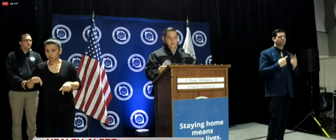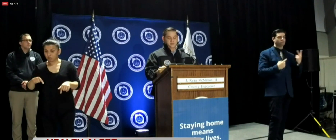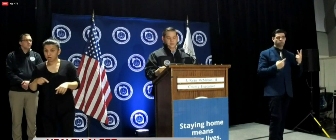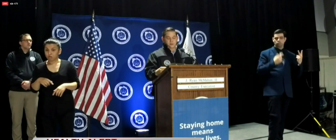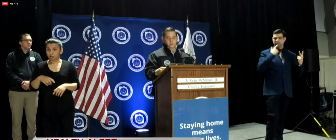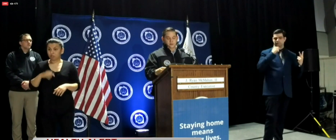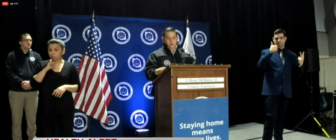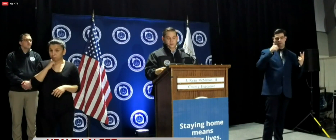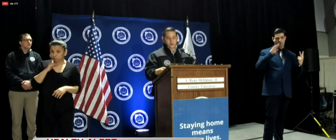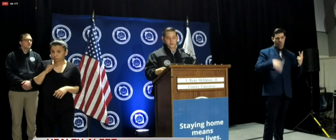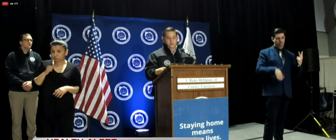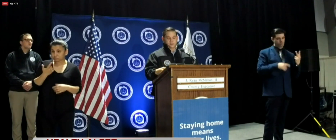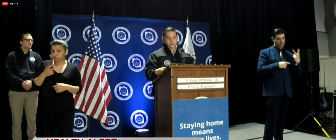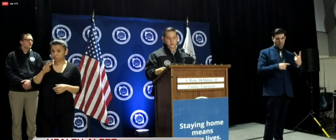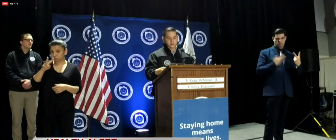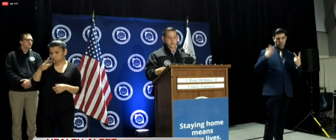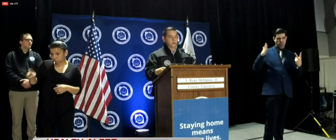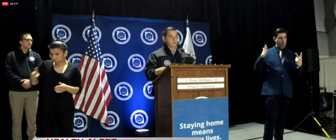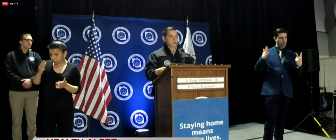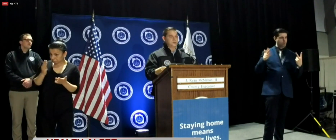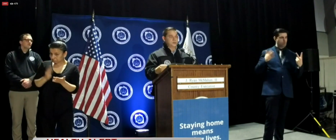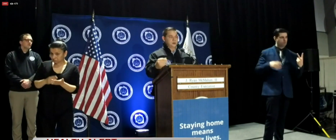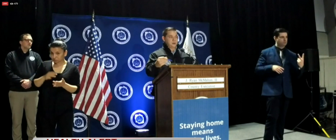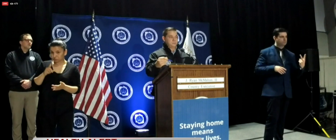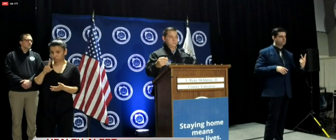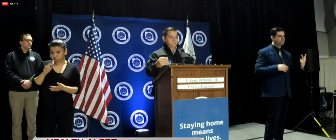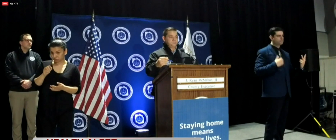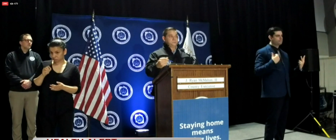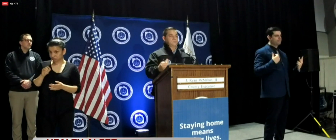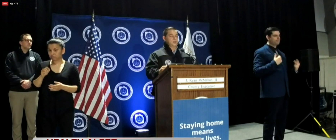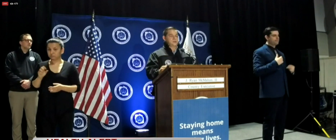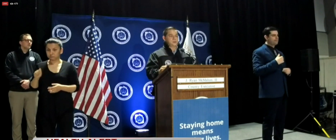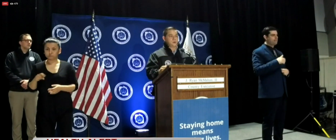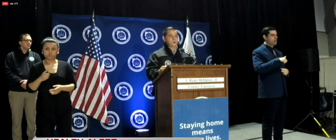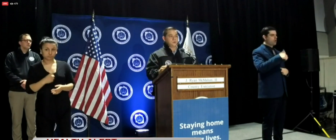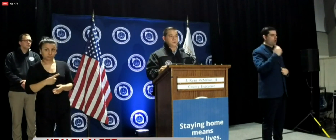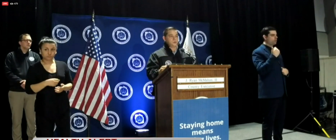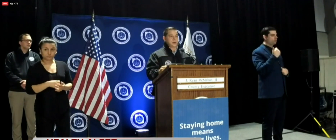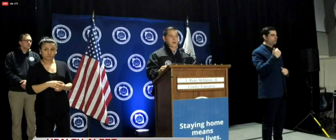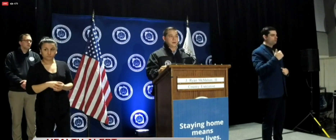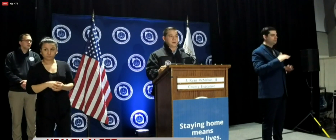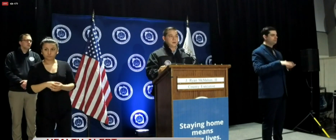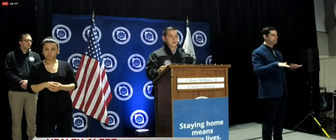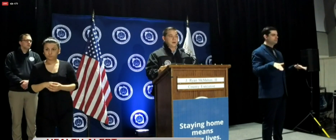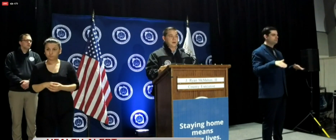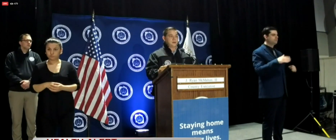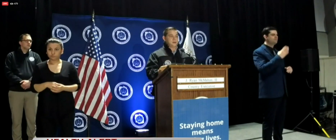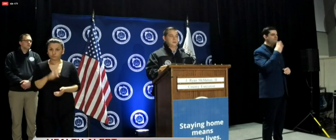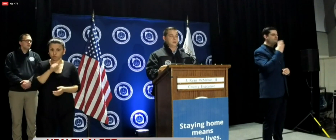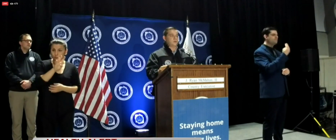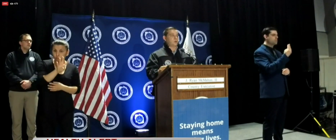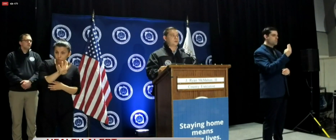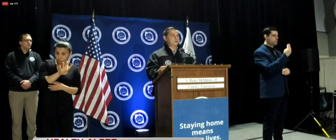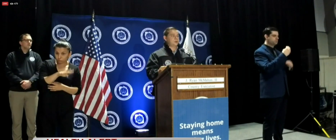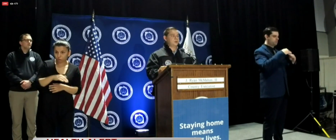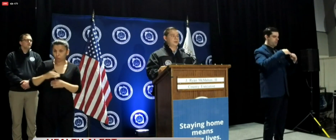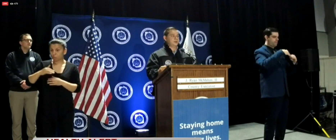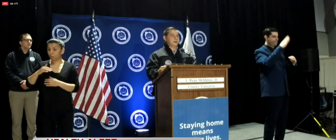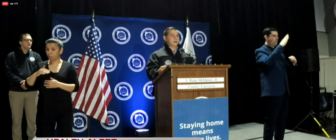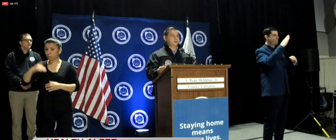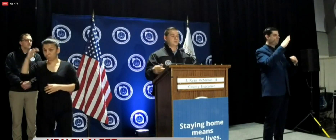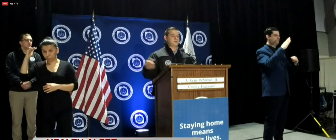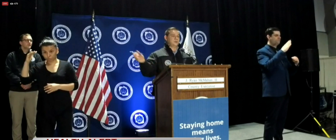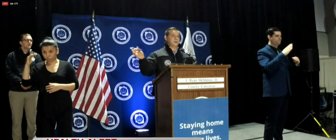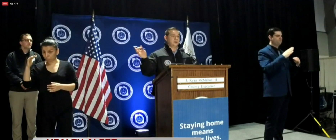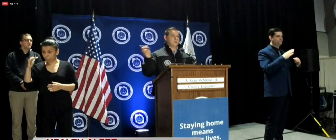Yeah, and the other cases, I think we're 14 and up. And so you had even our 14-year-old, I think